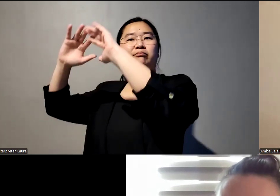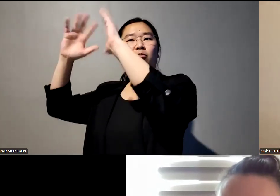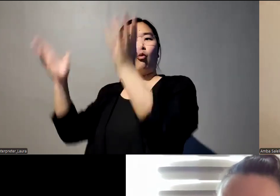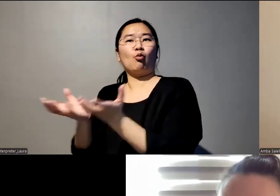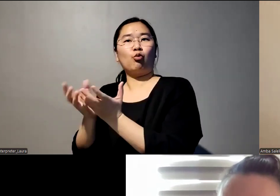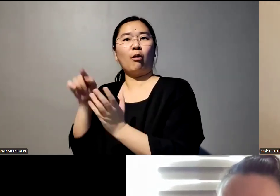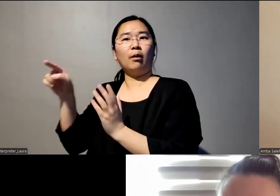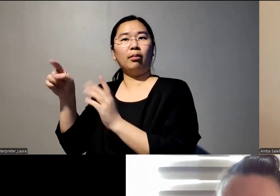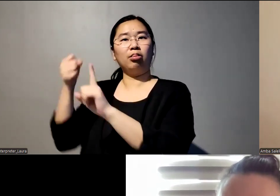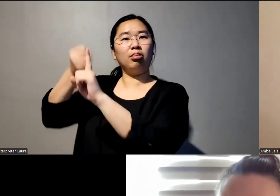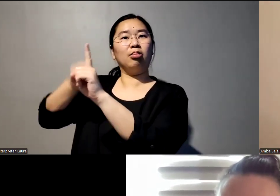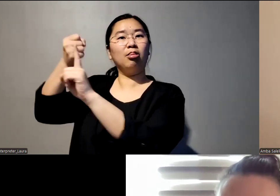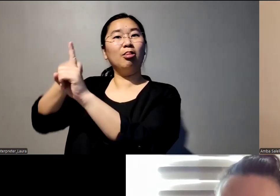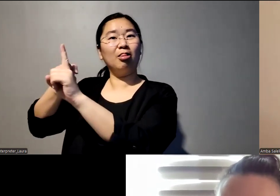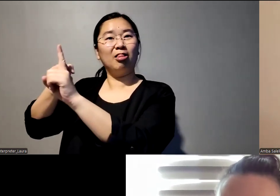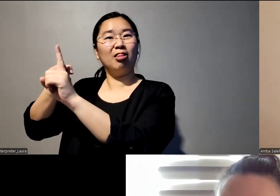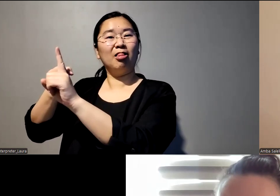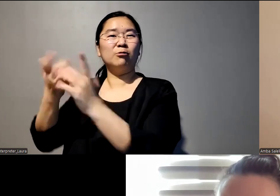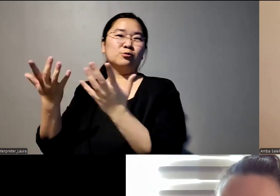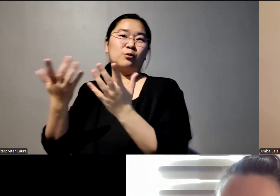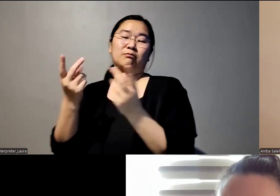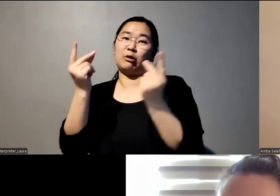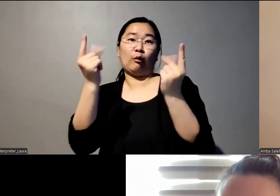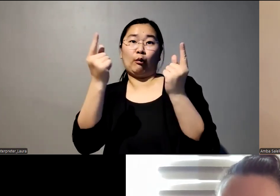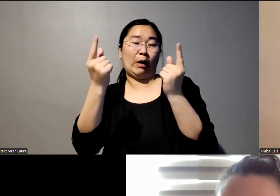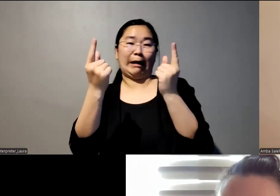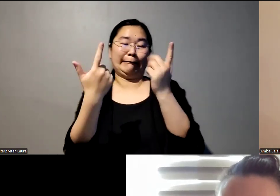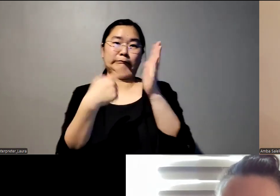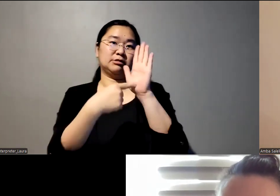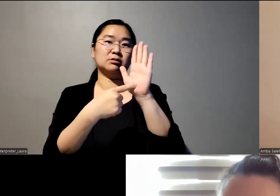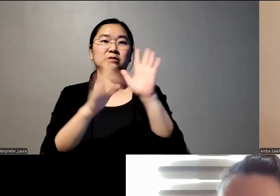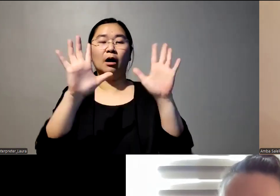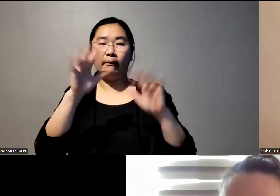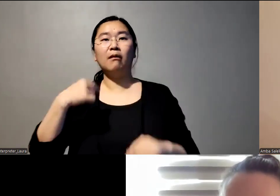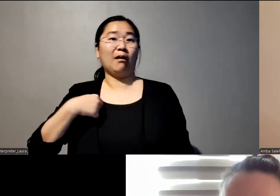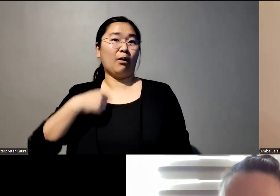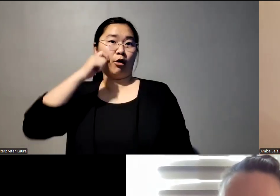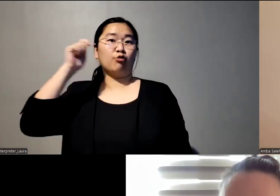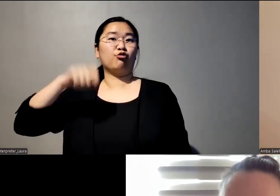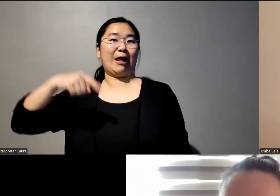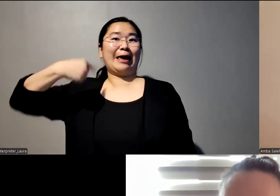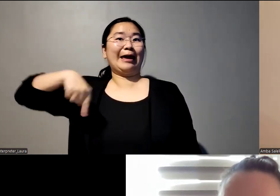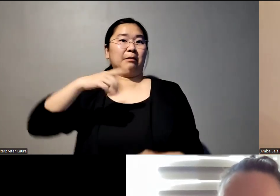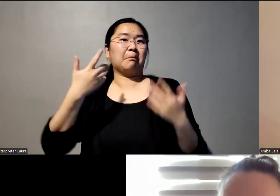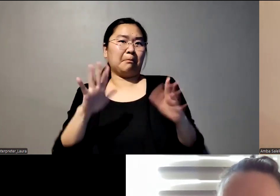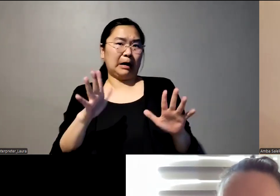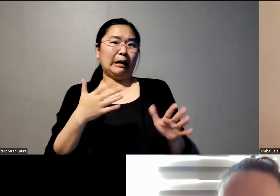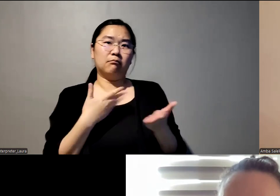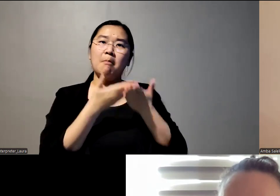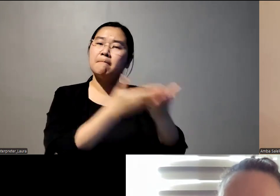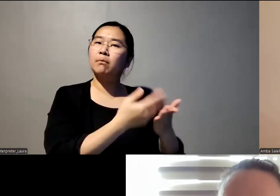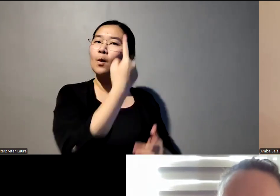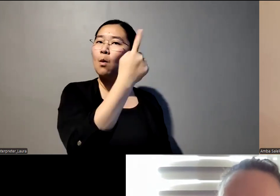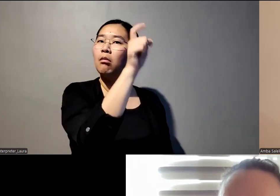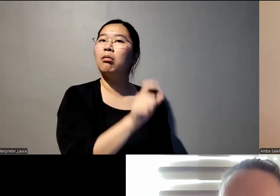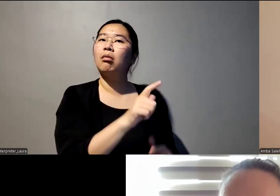priority, would help and support this woman, but it never happened. And the other thing which